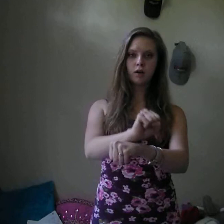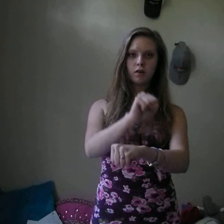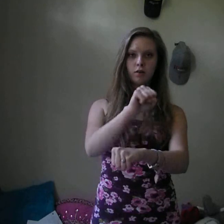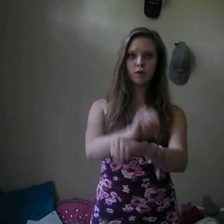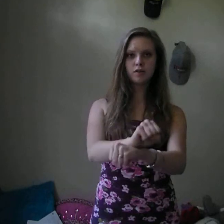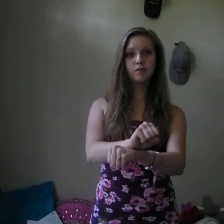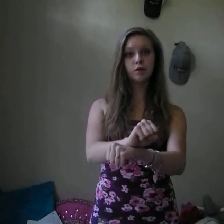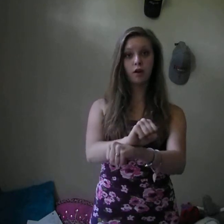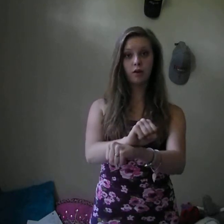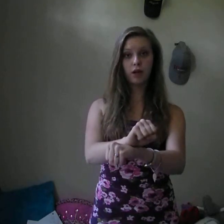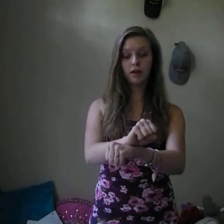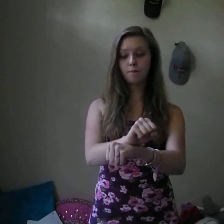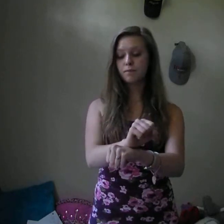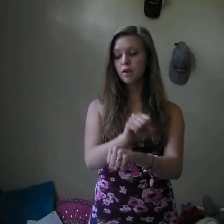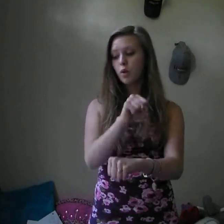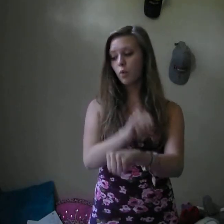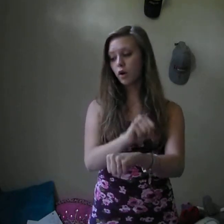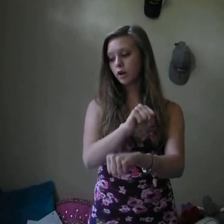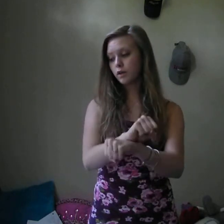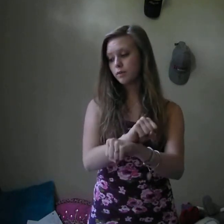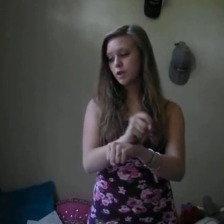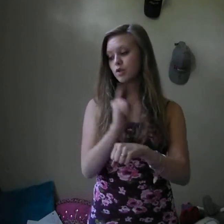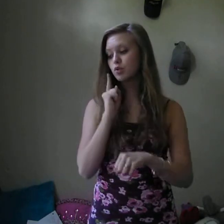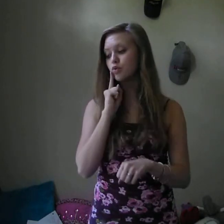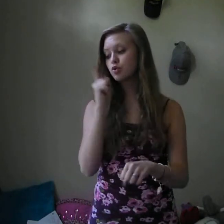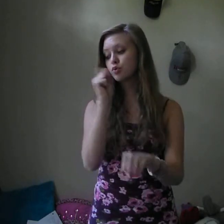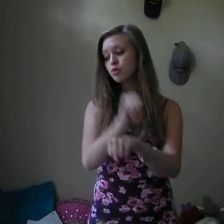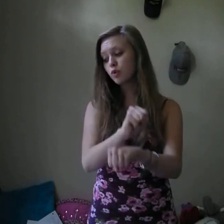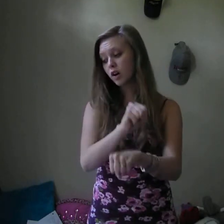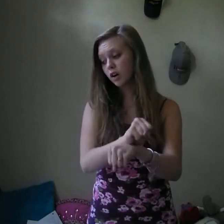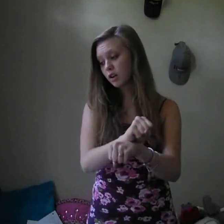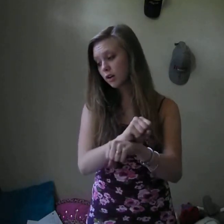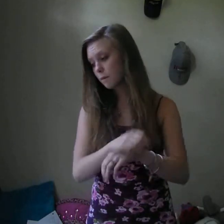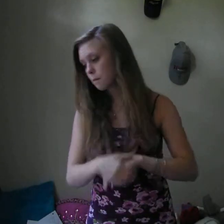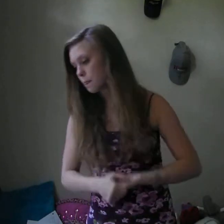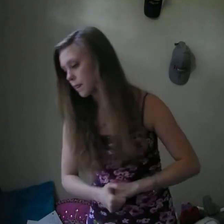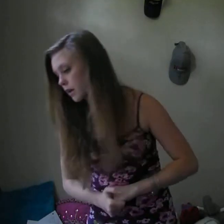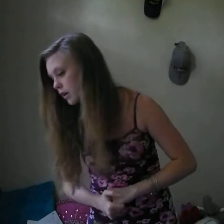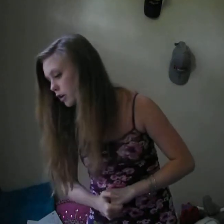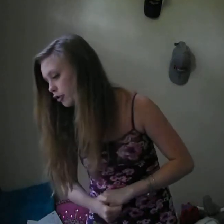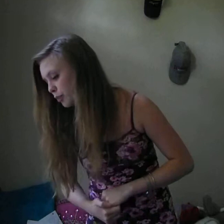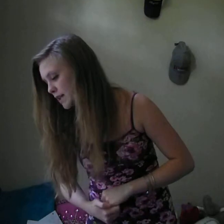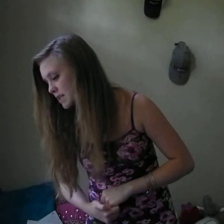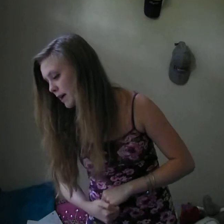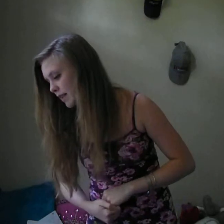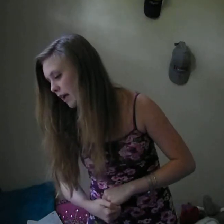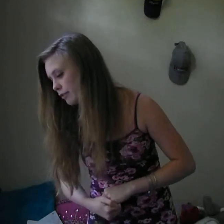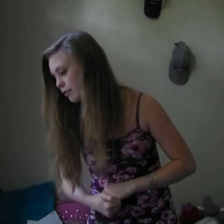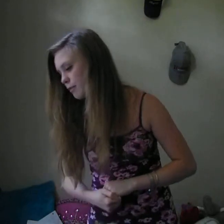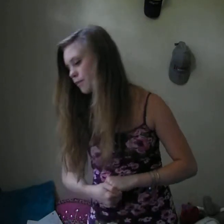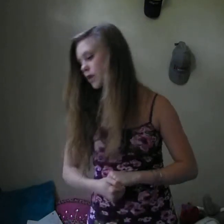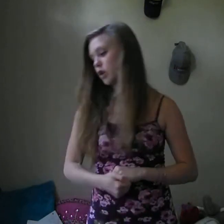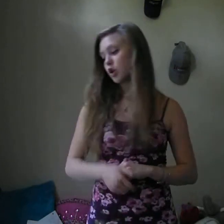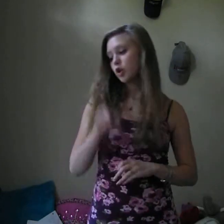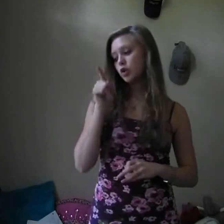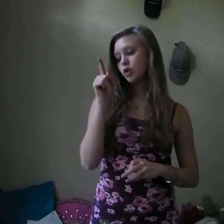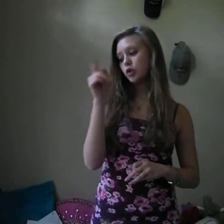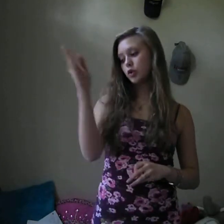on the wrist of your non-dominant hand. Work. So true work. You've placed in my life.